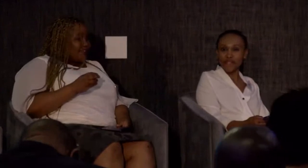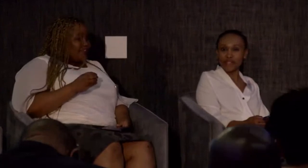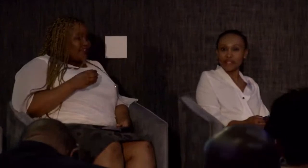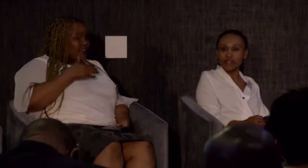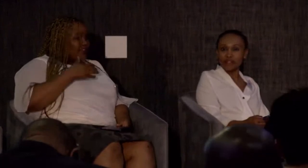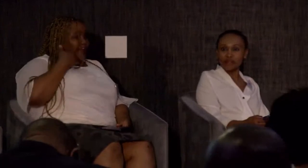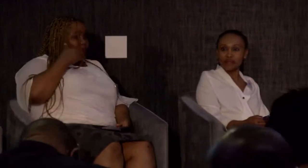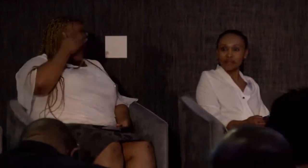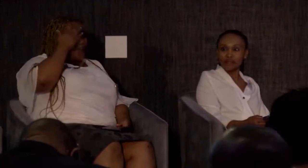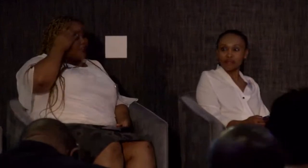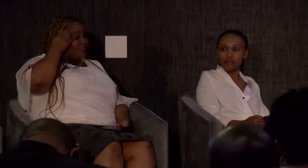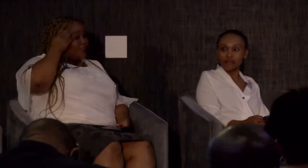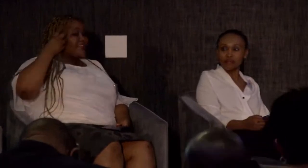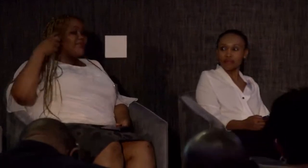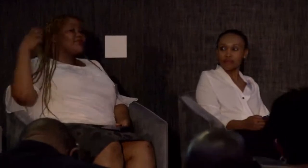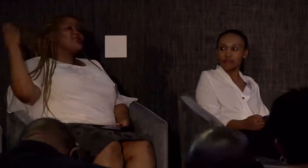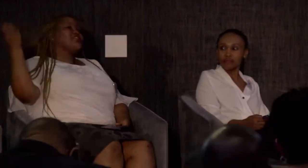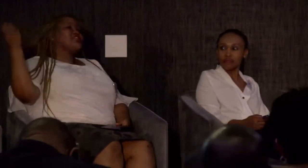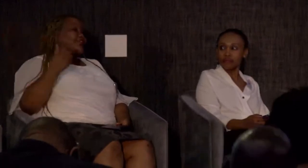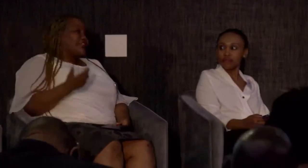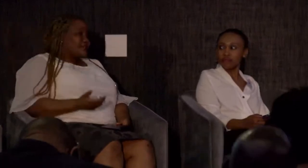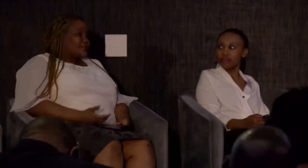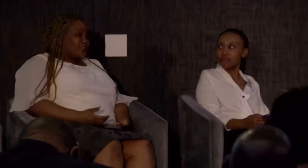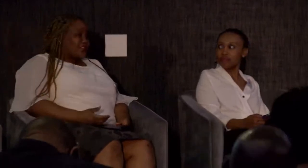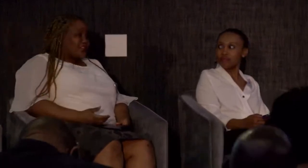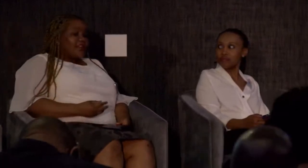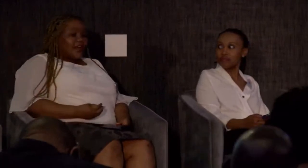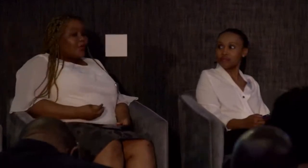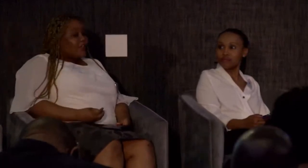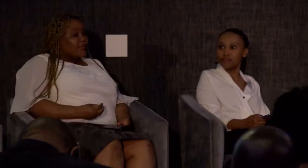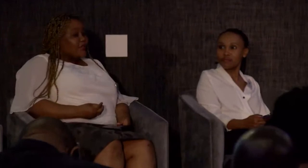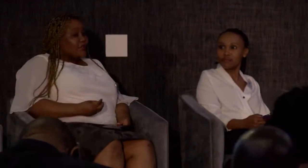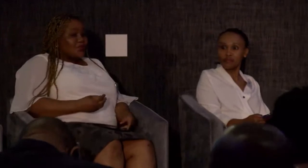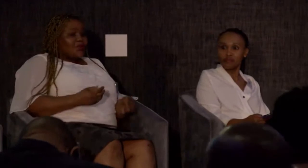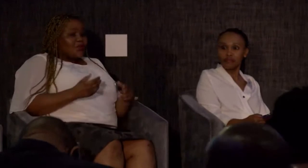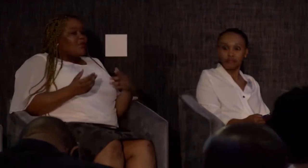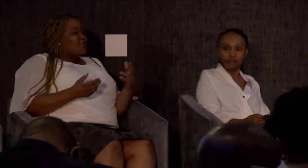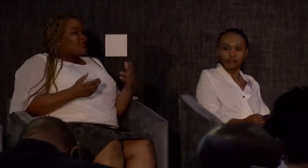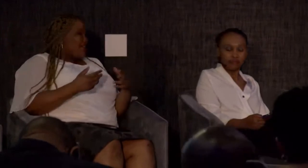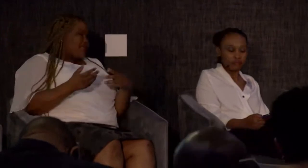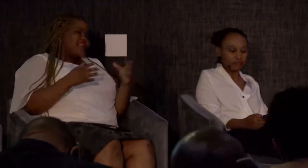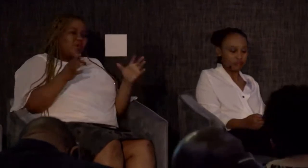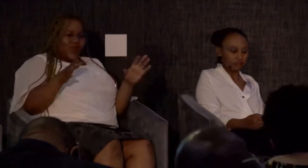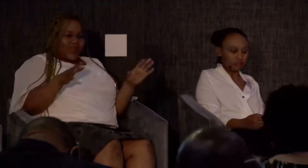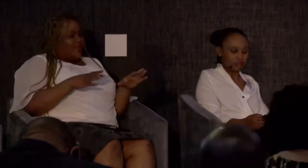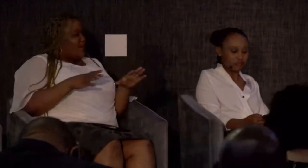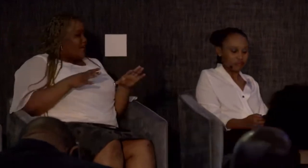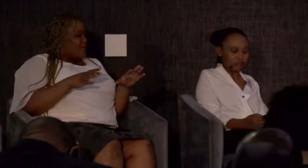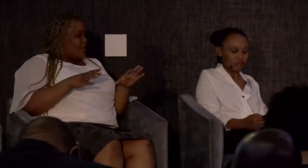stabilize first. Unfortunately, some solutions are long-term solutions. Now we need to, we do have